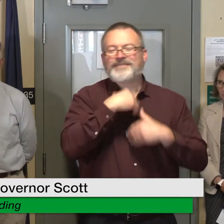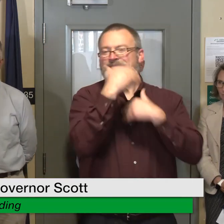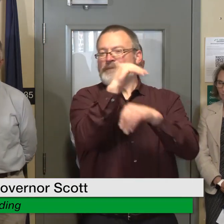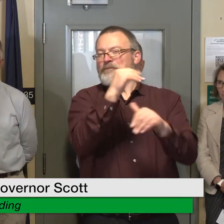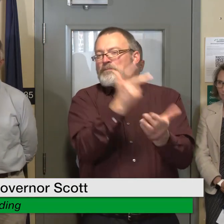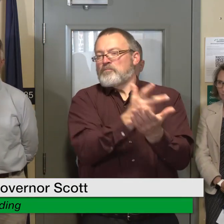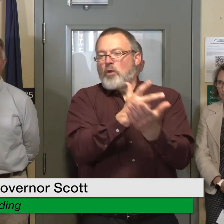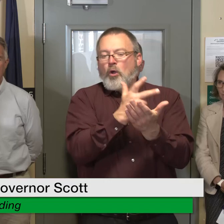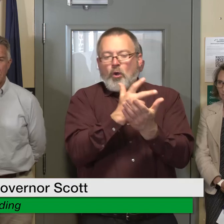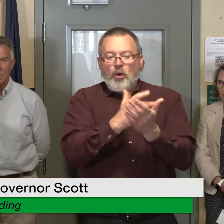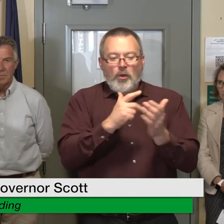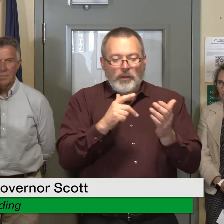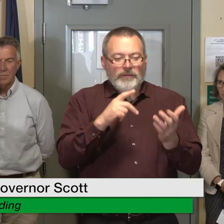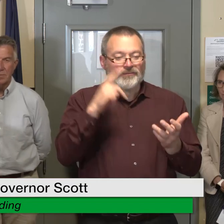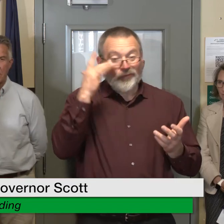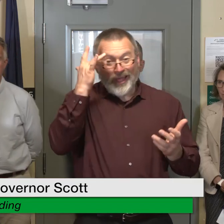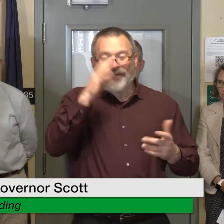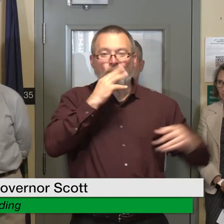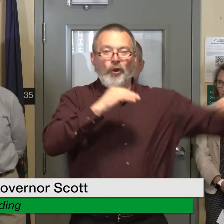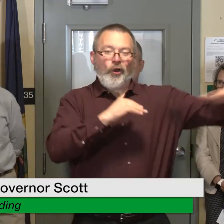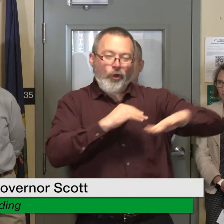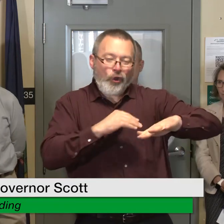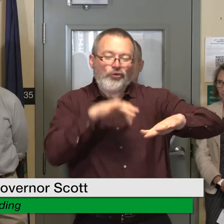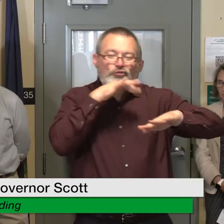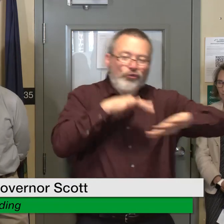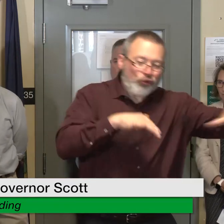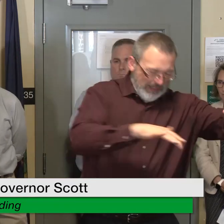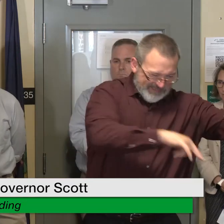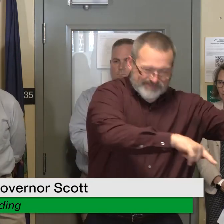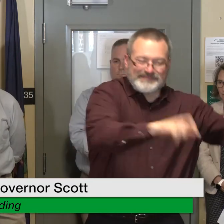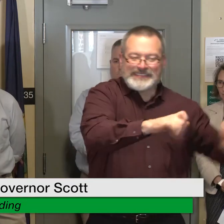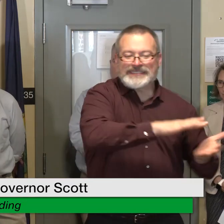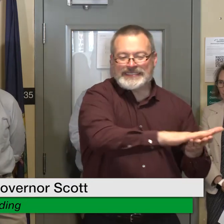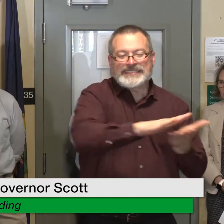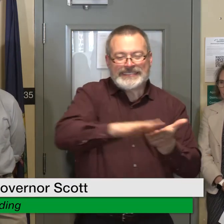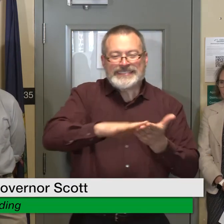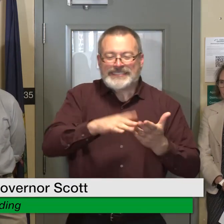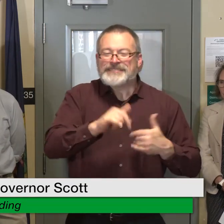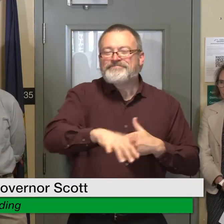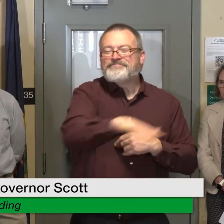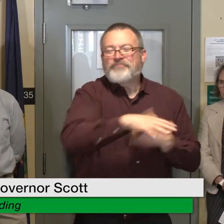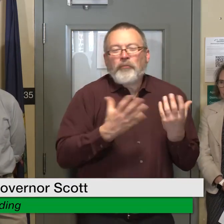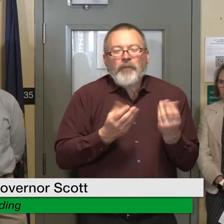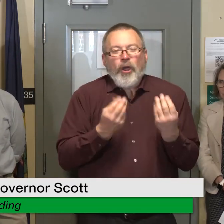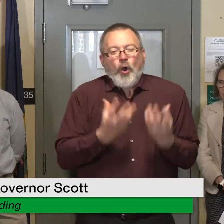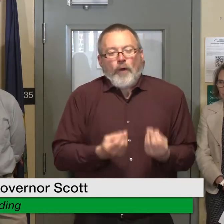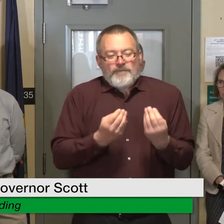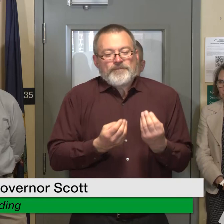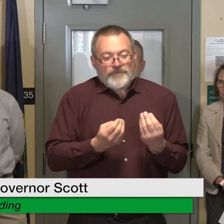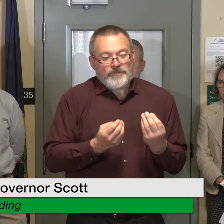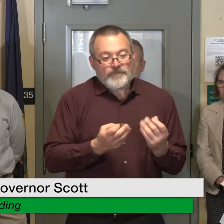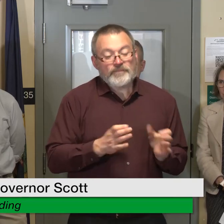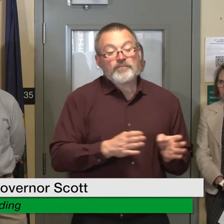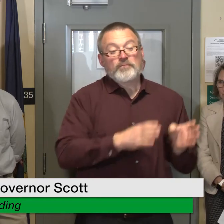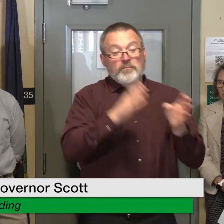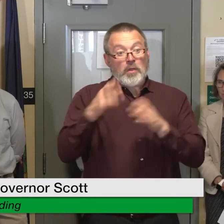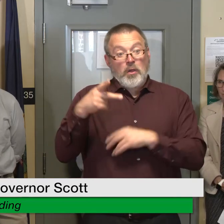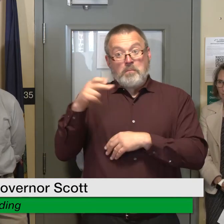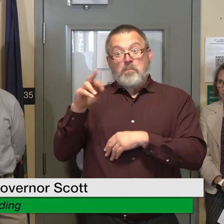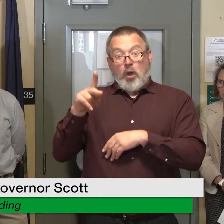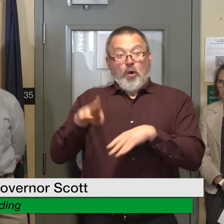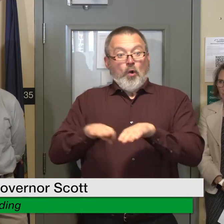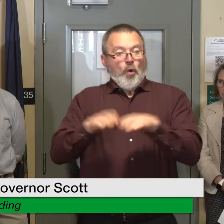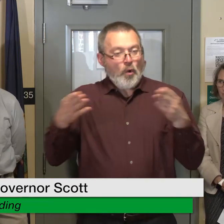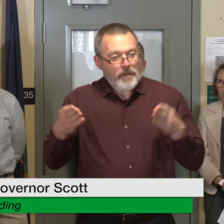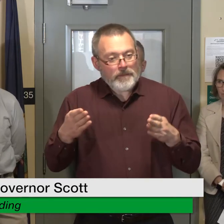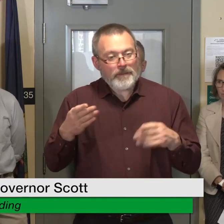high water conditions and overly wet ground. Please keep in mind, even as the parks themselves reopen, travel in and around